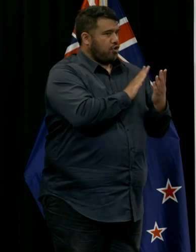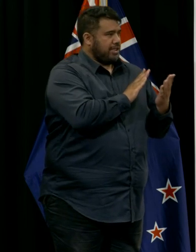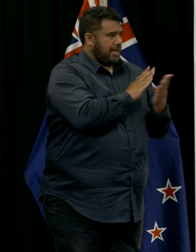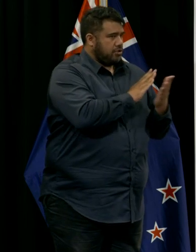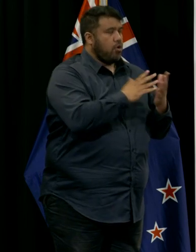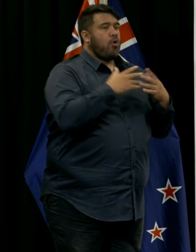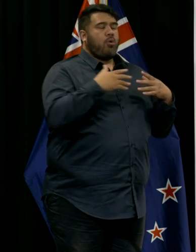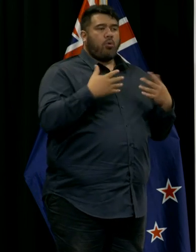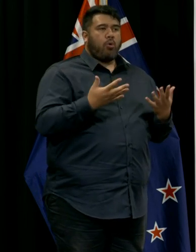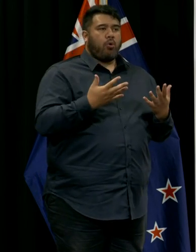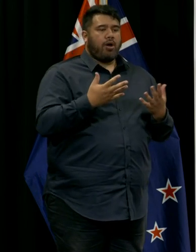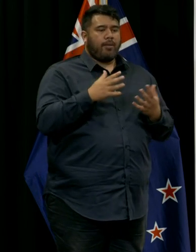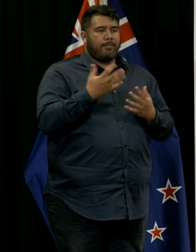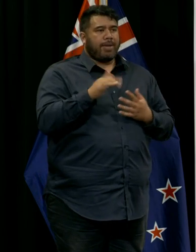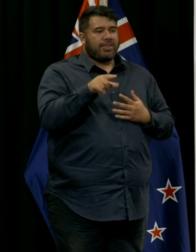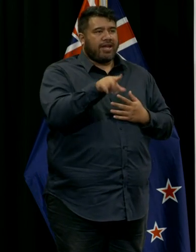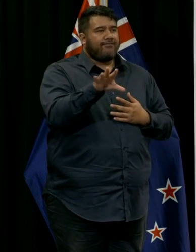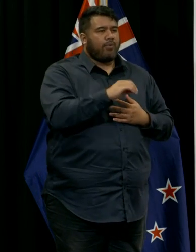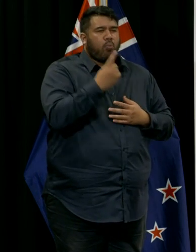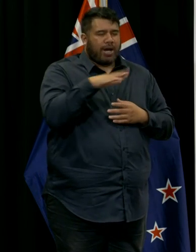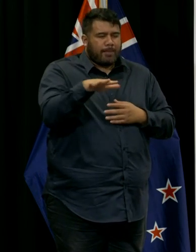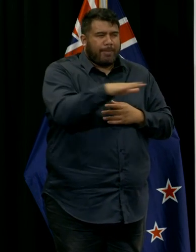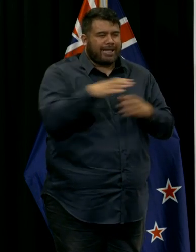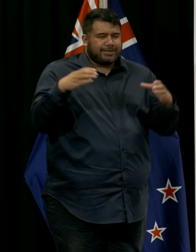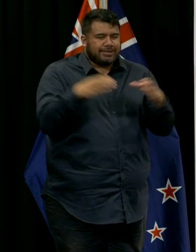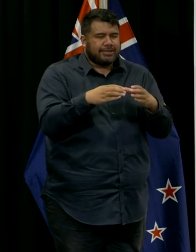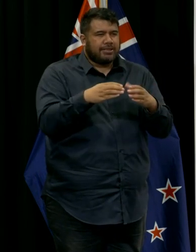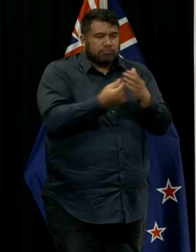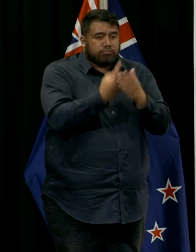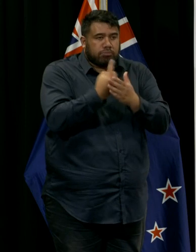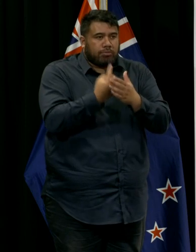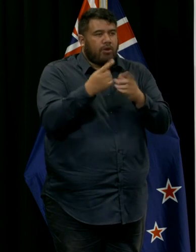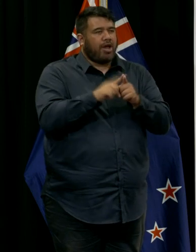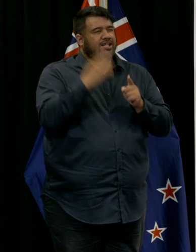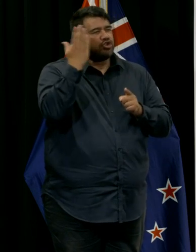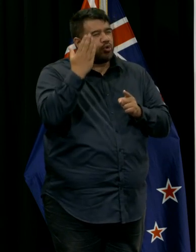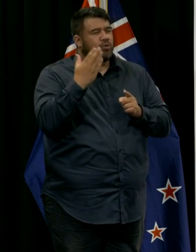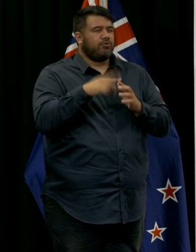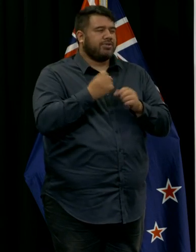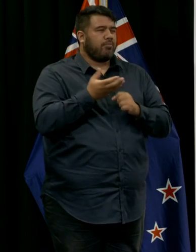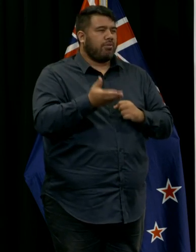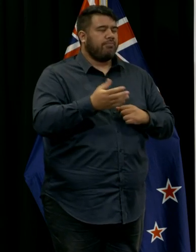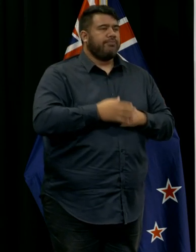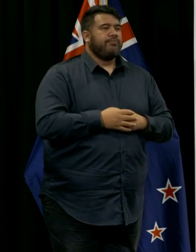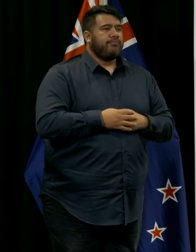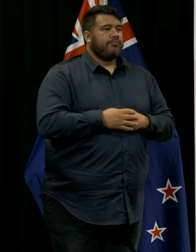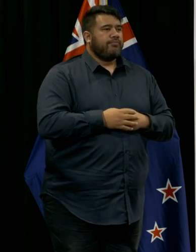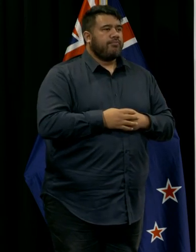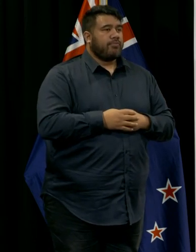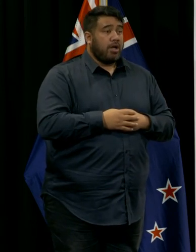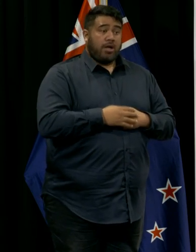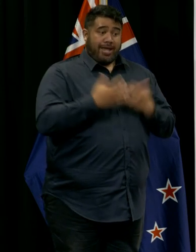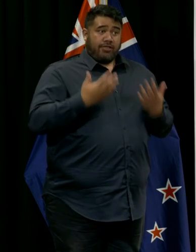of a known cluster of other cases. At the moment, we are investigating several possible